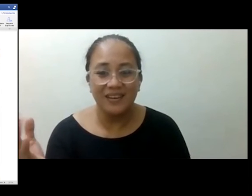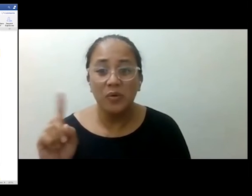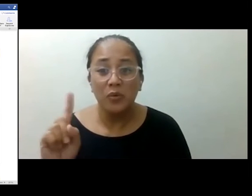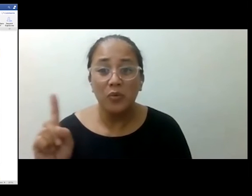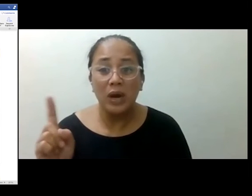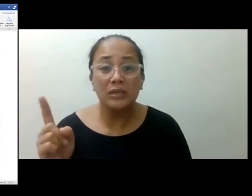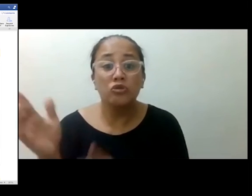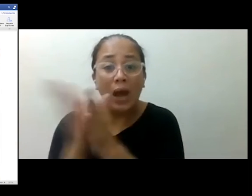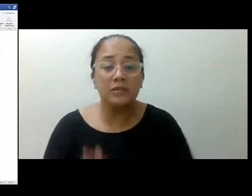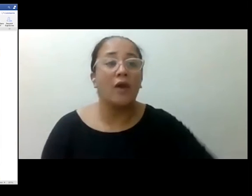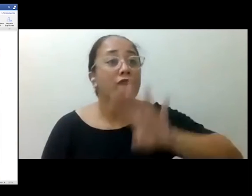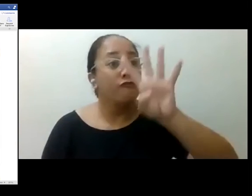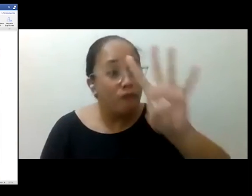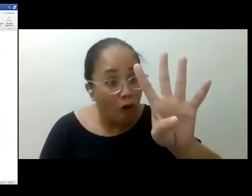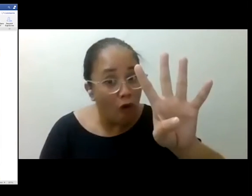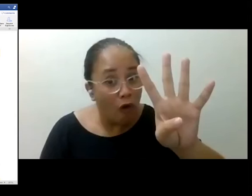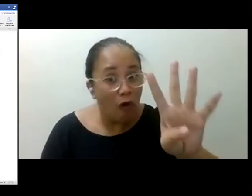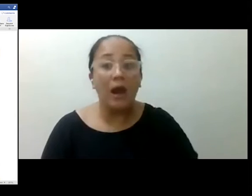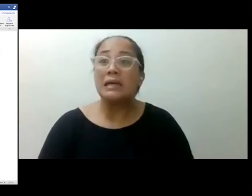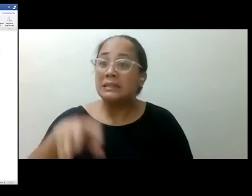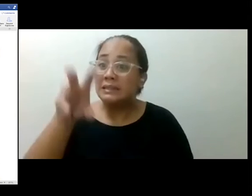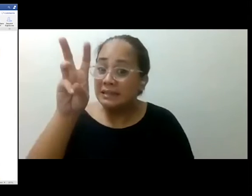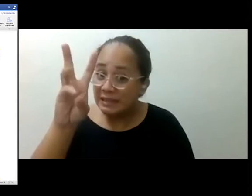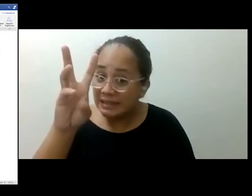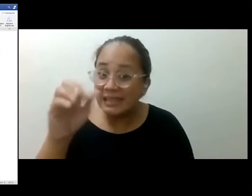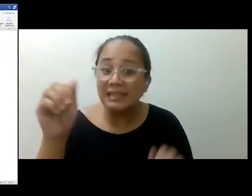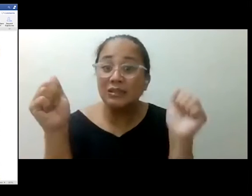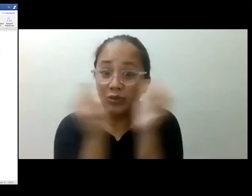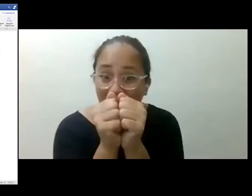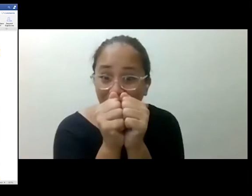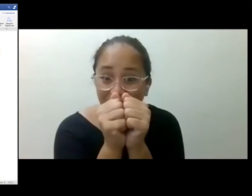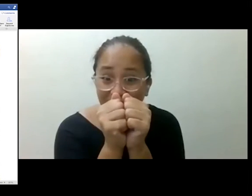But you ask for 16 together.